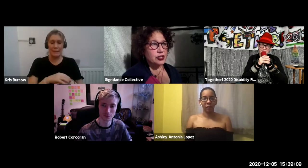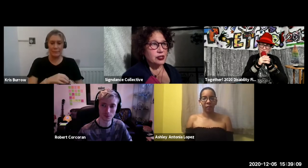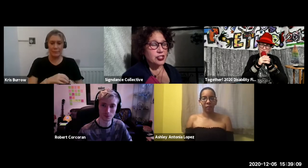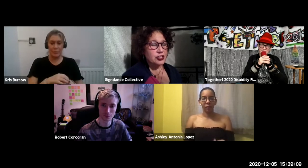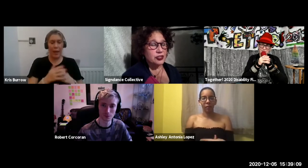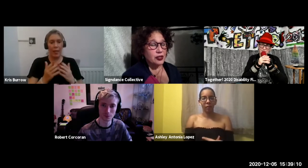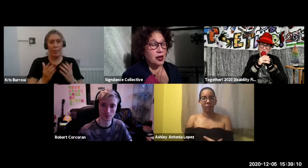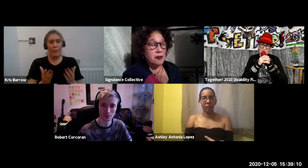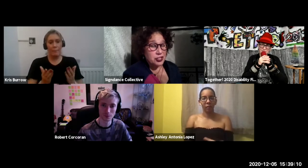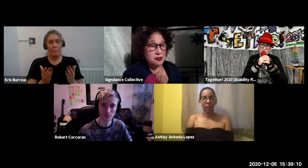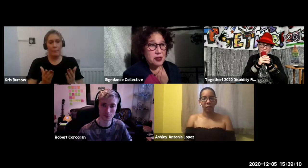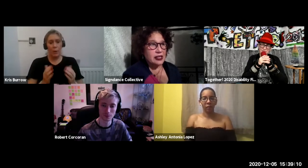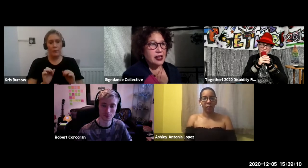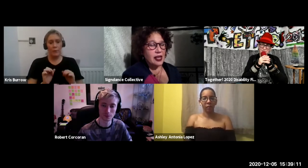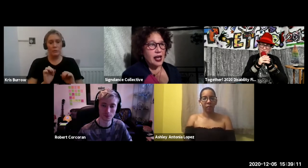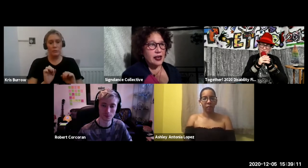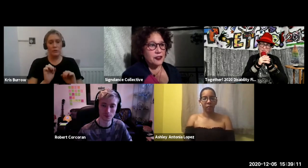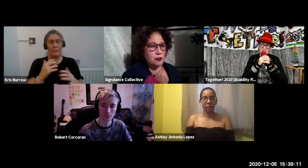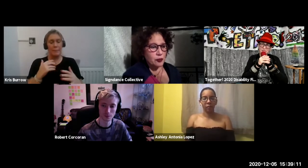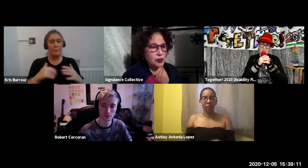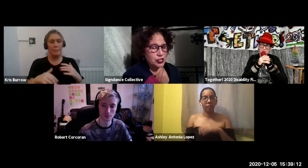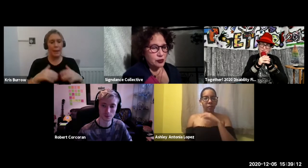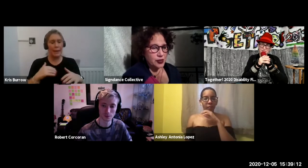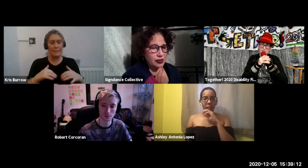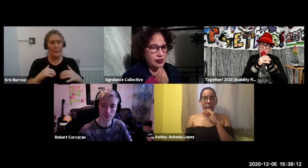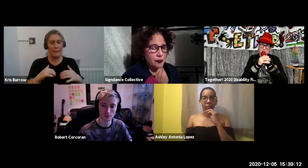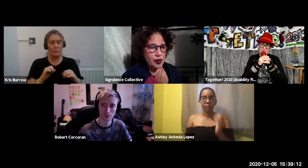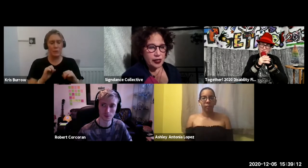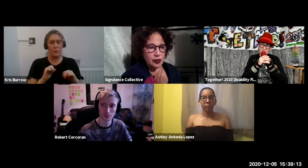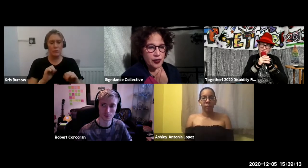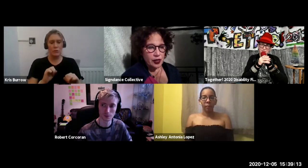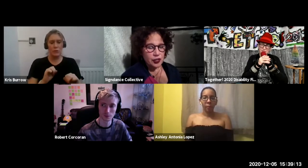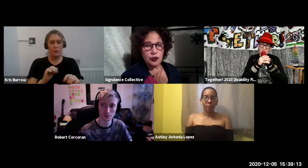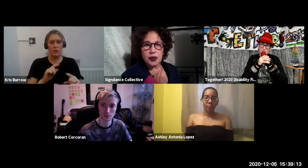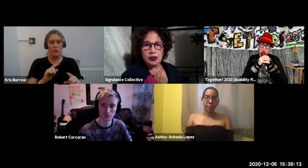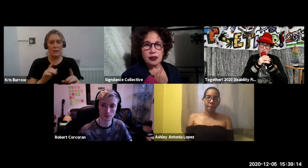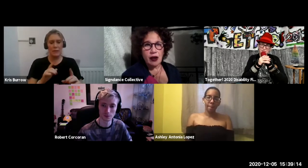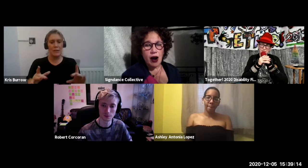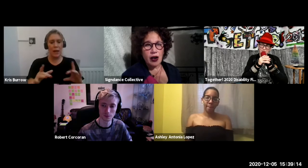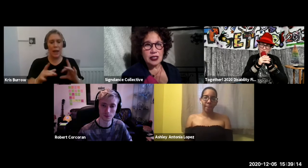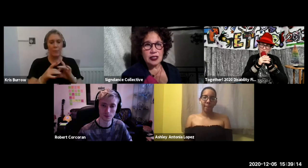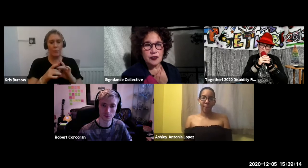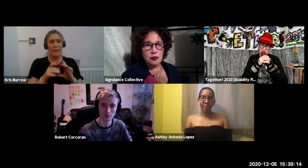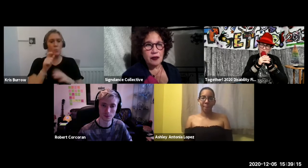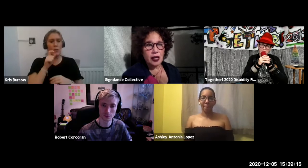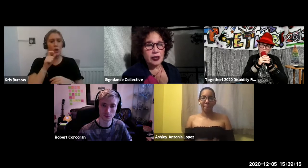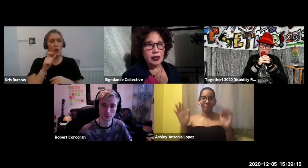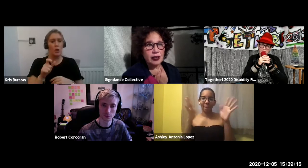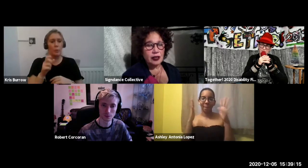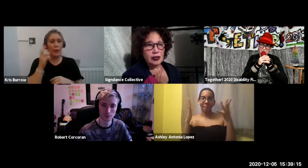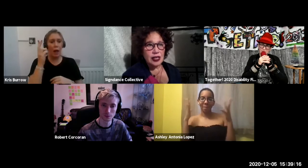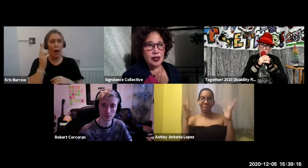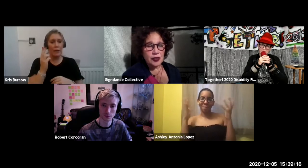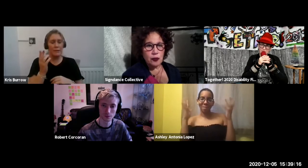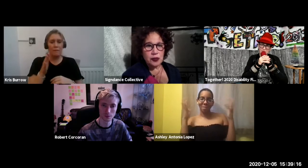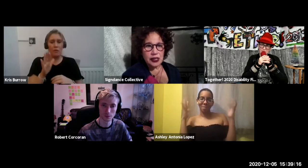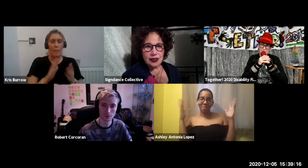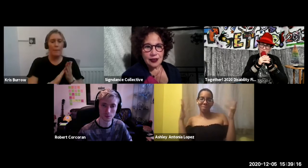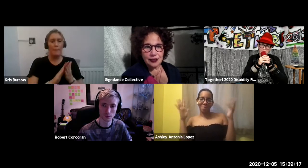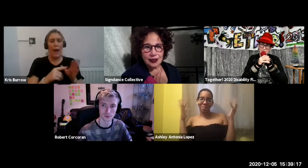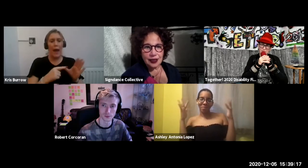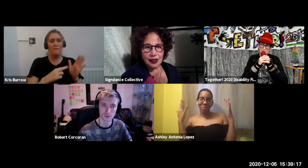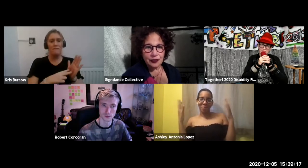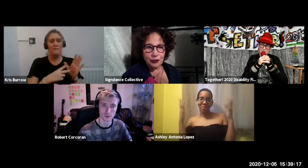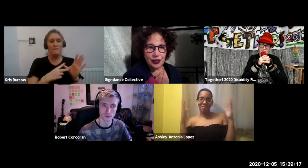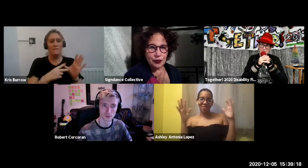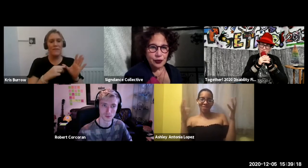she's amazing. And at the moment she'll be collaborating with a Cuban artist from Havana, David Omni. So